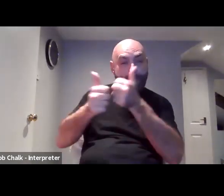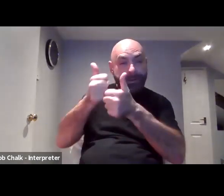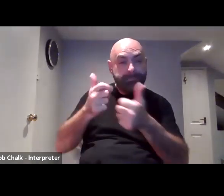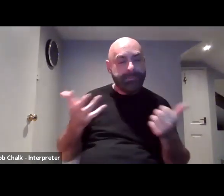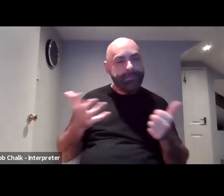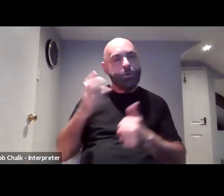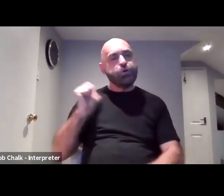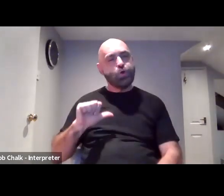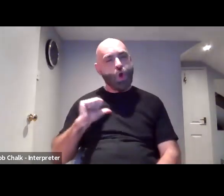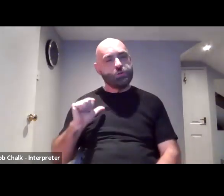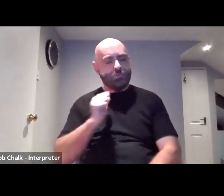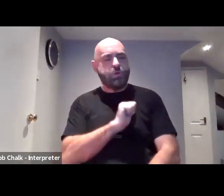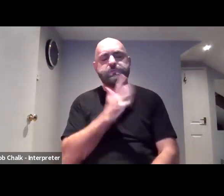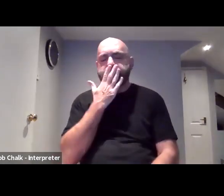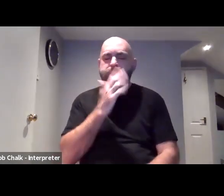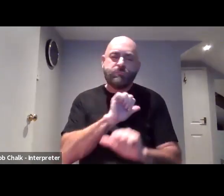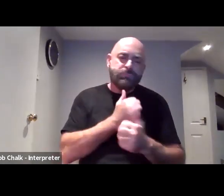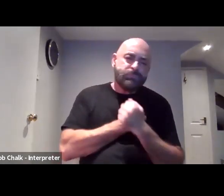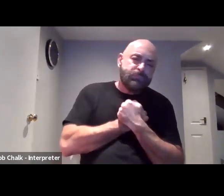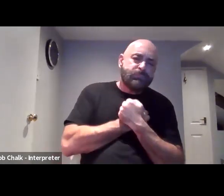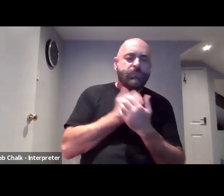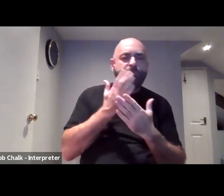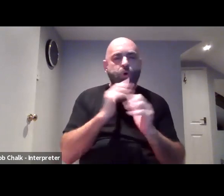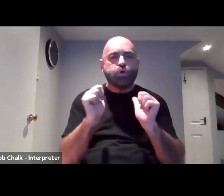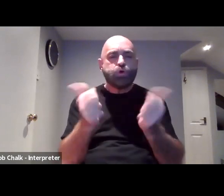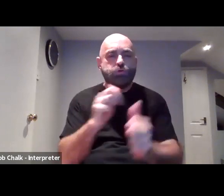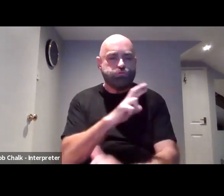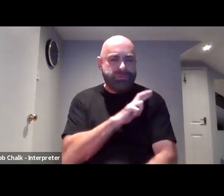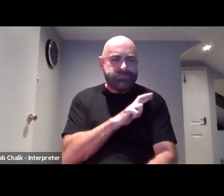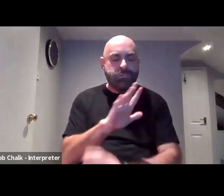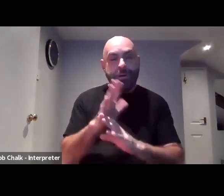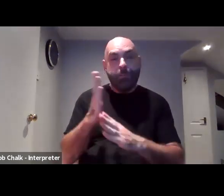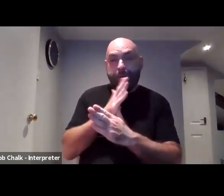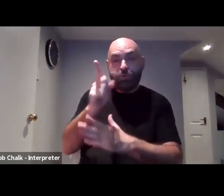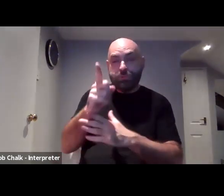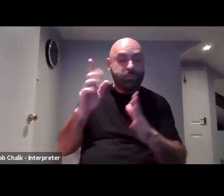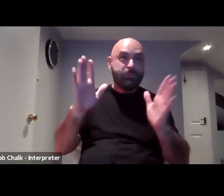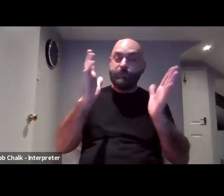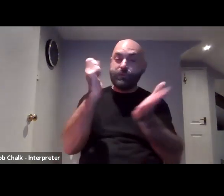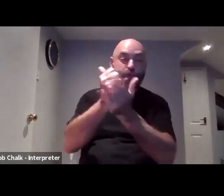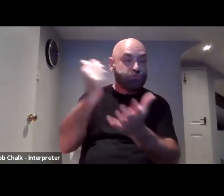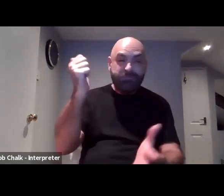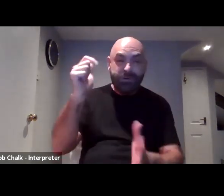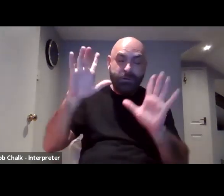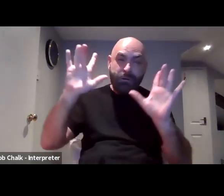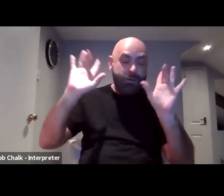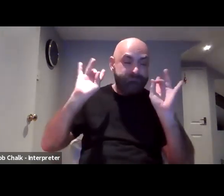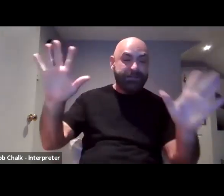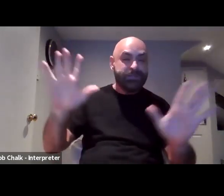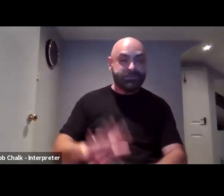And nurses are loved for very good reason. They're loved and trusted because they're terrific.